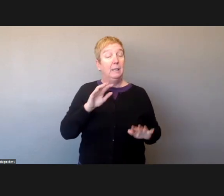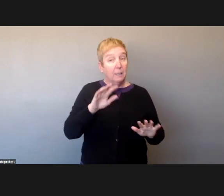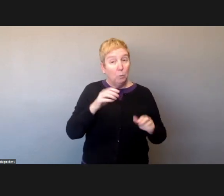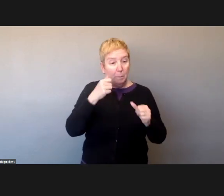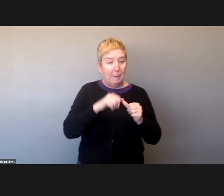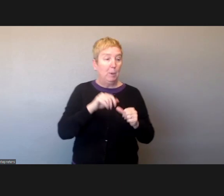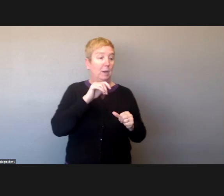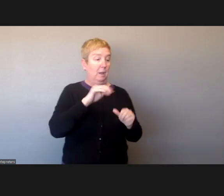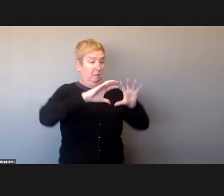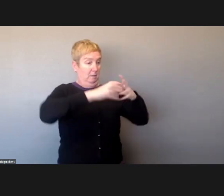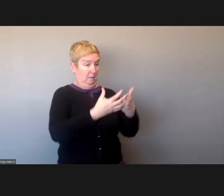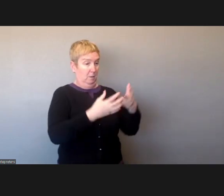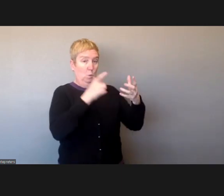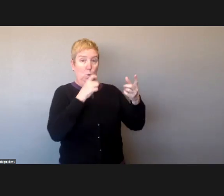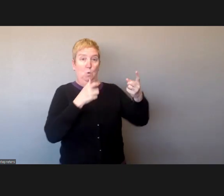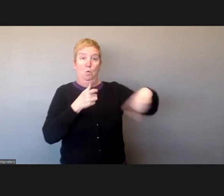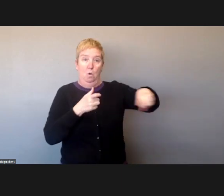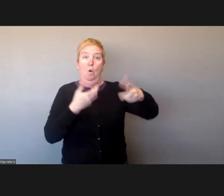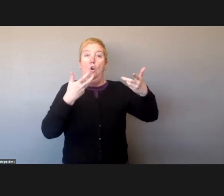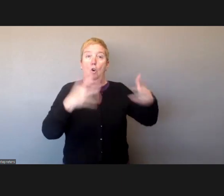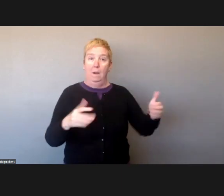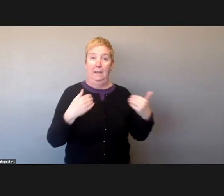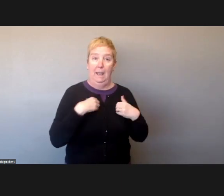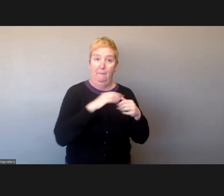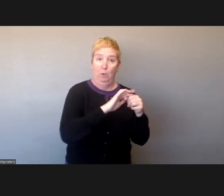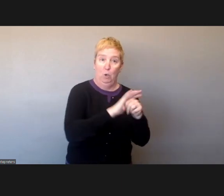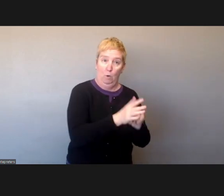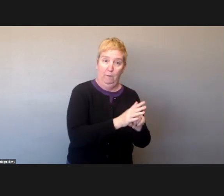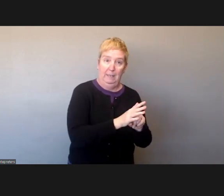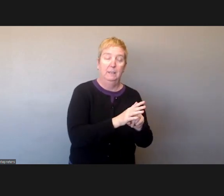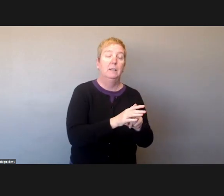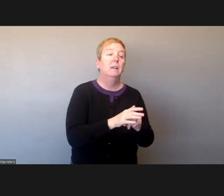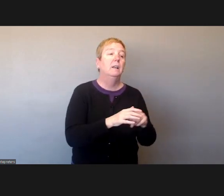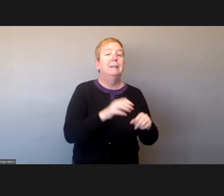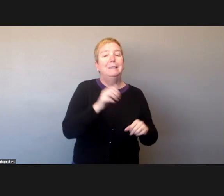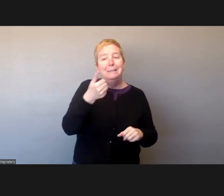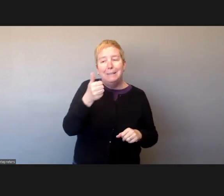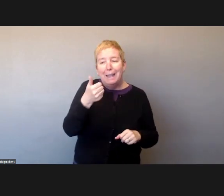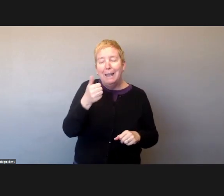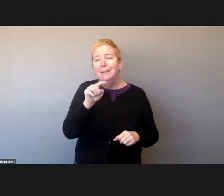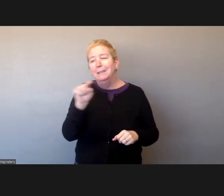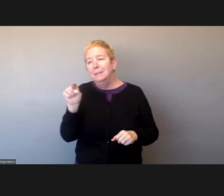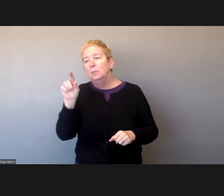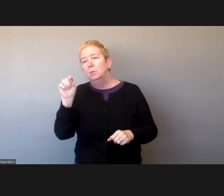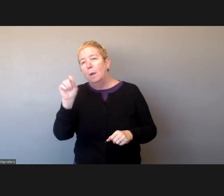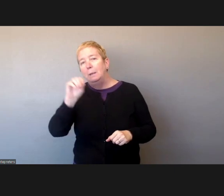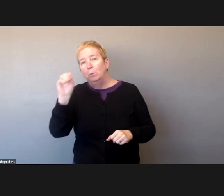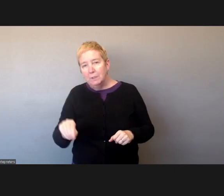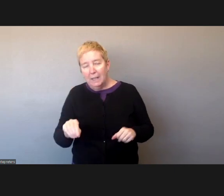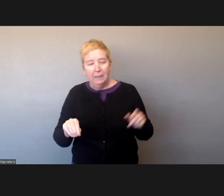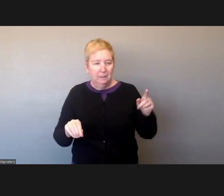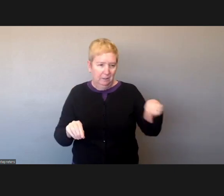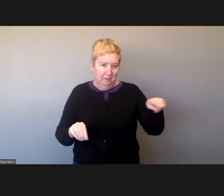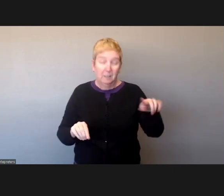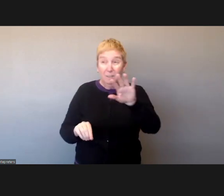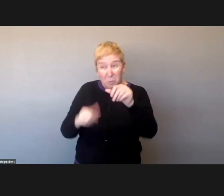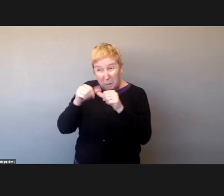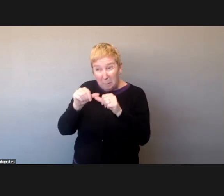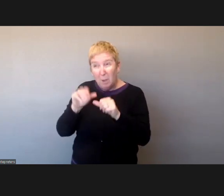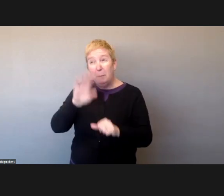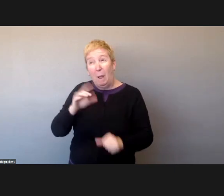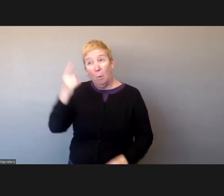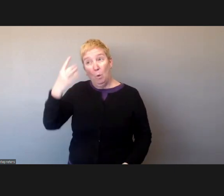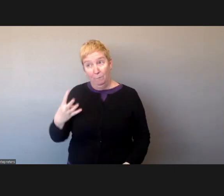with the total number of cases we've had in the state being over, or coming very close now to a quarter of